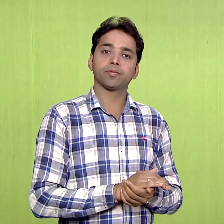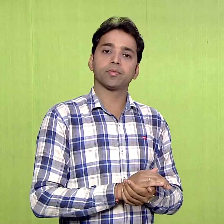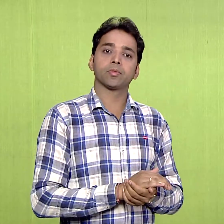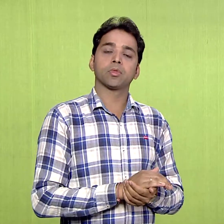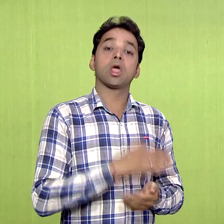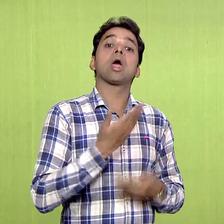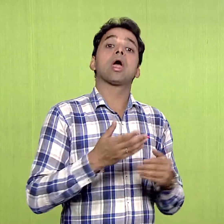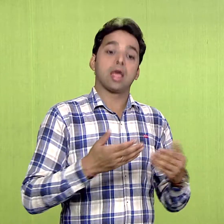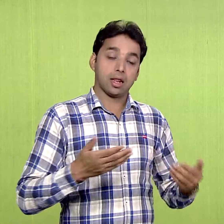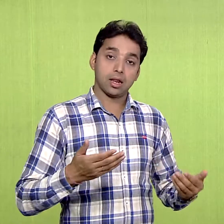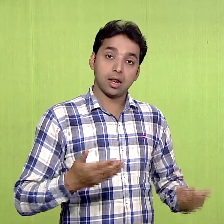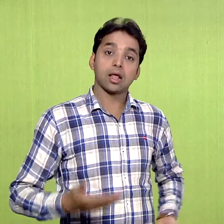and Calcutta, etc.,